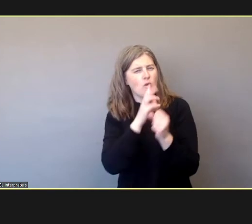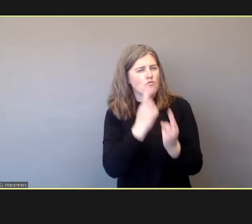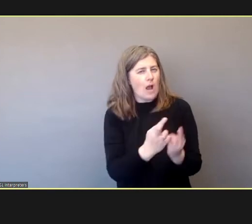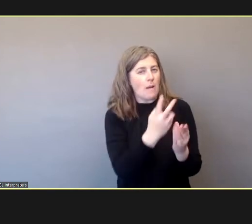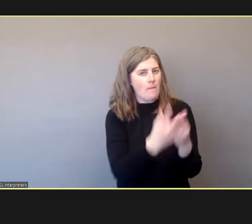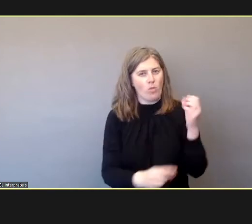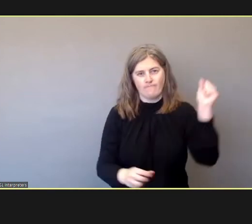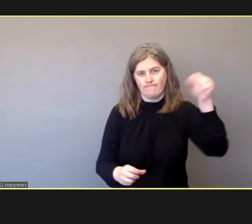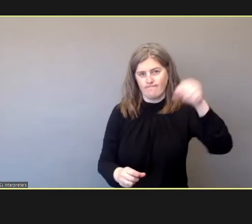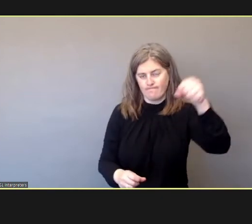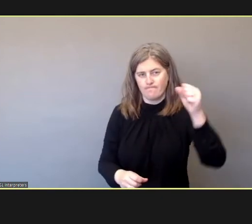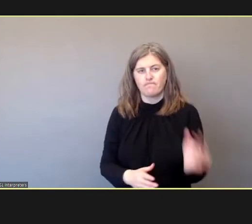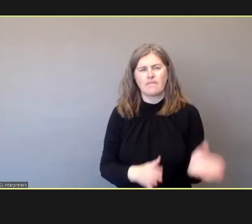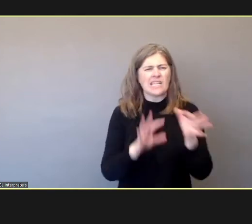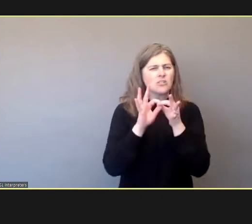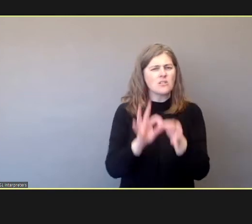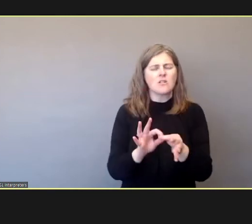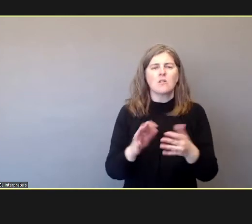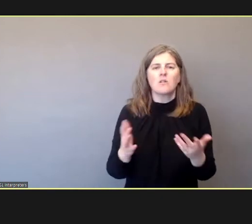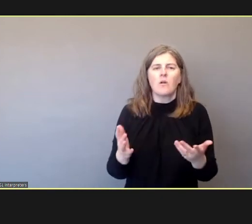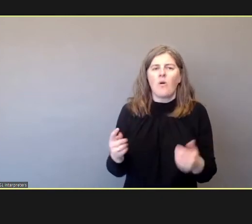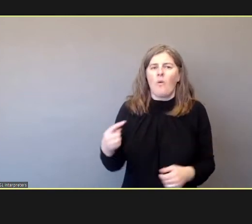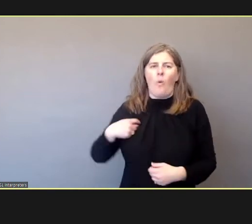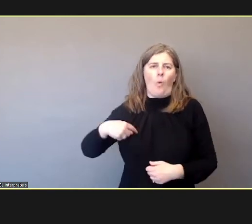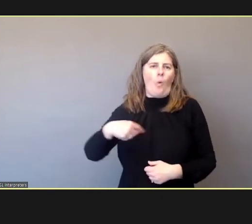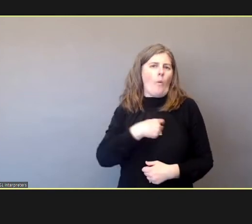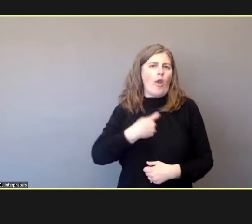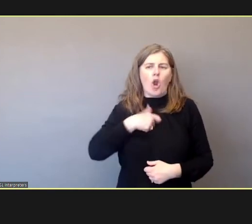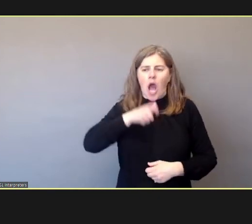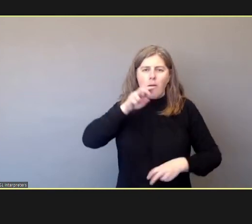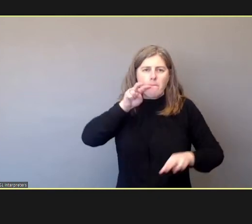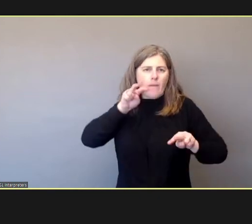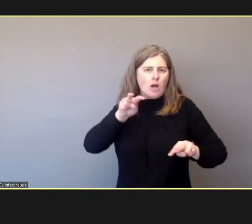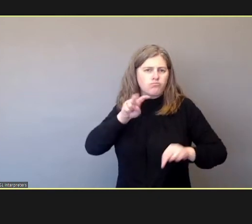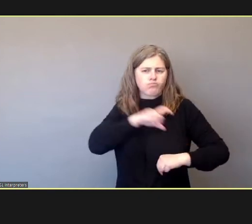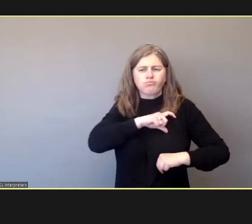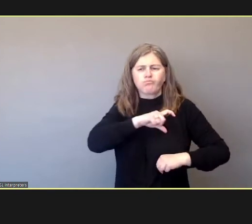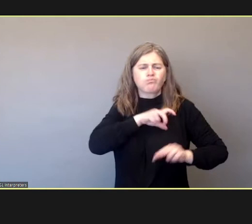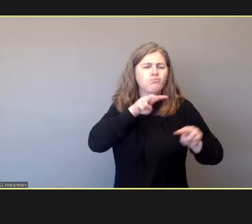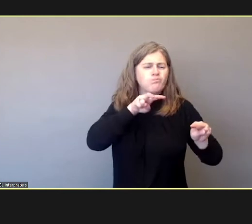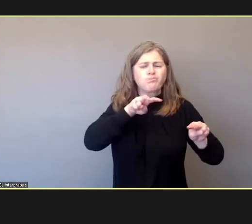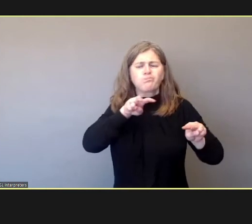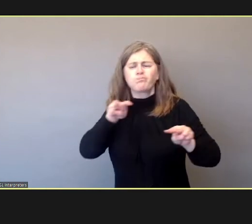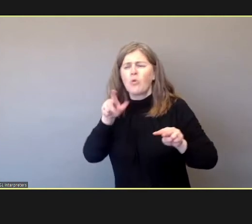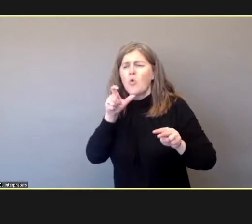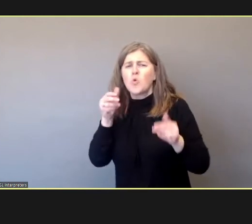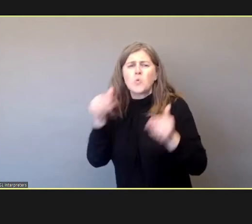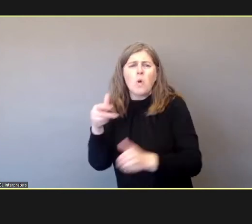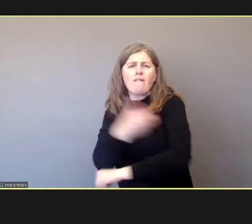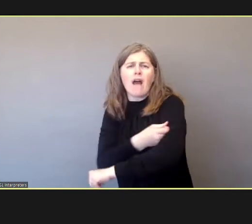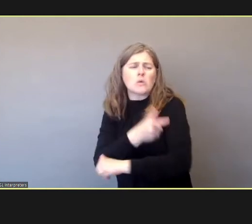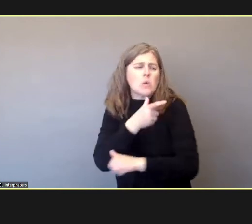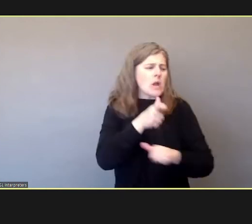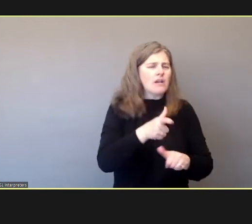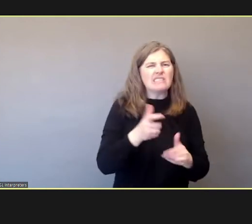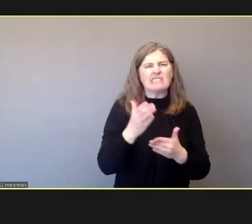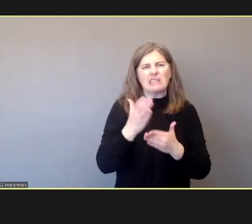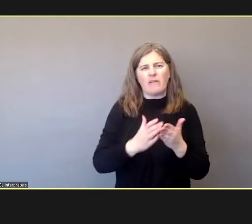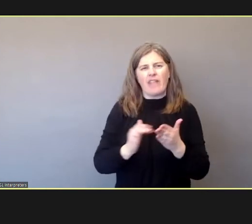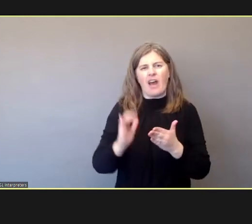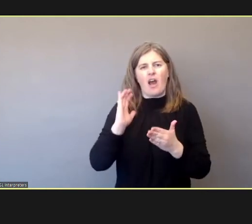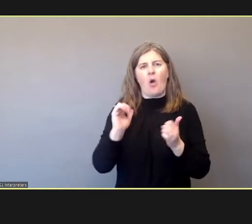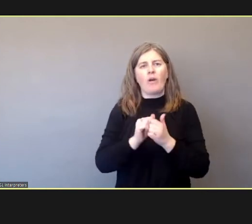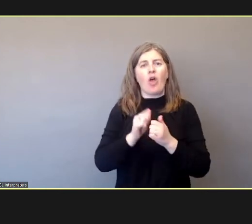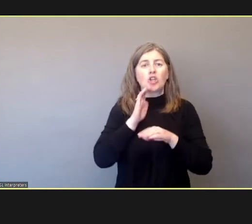both. And then in terms, we are not policing who gets vaccines. There was some of that going on with our